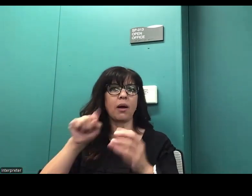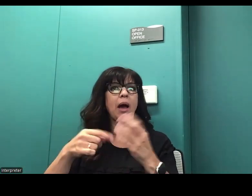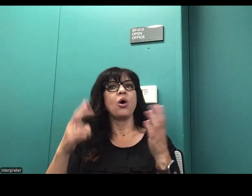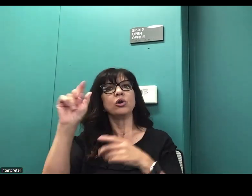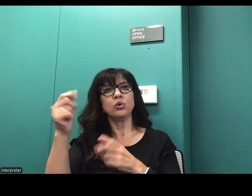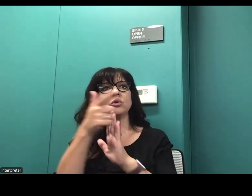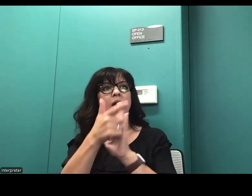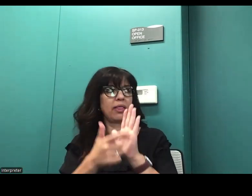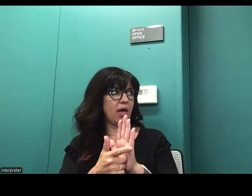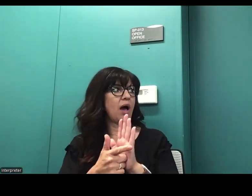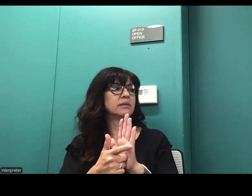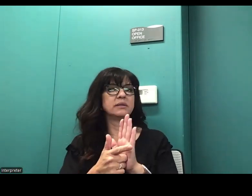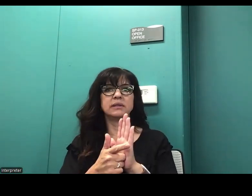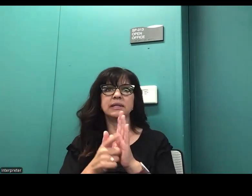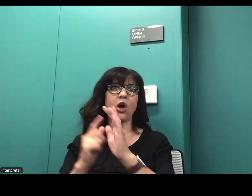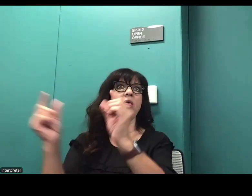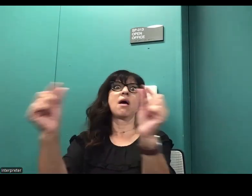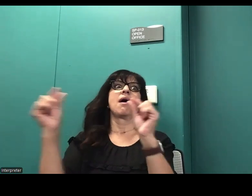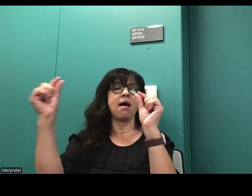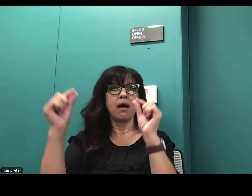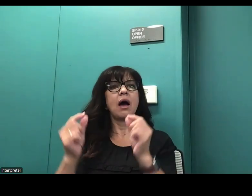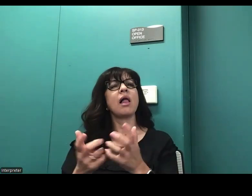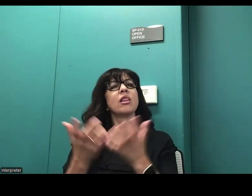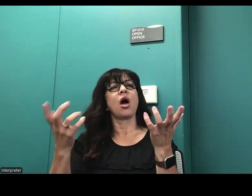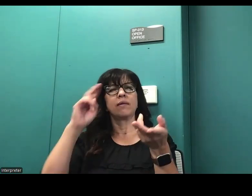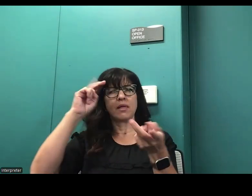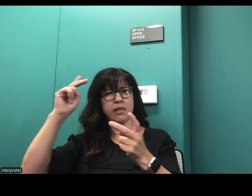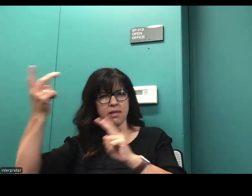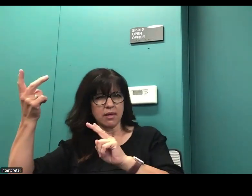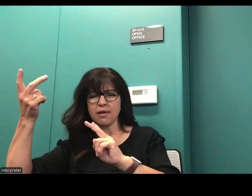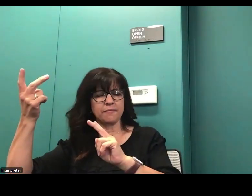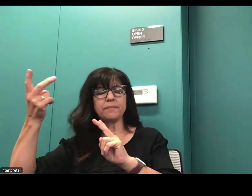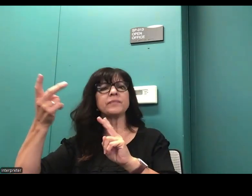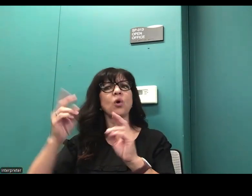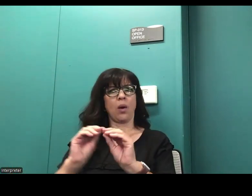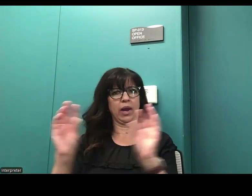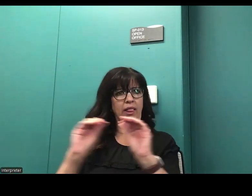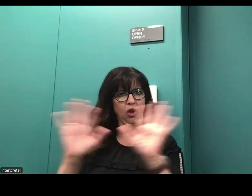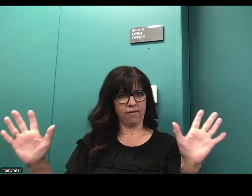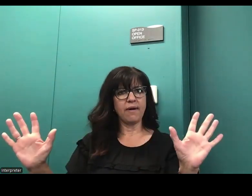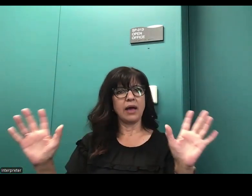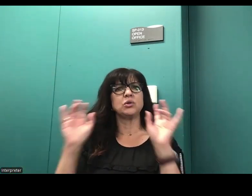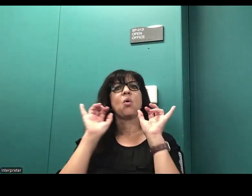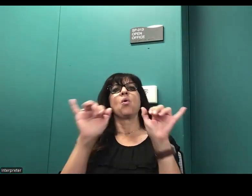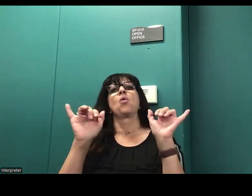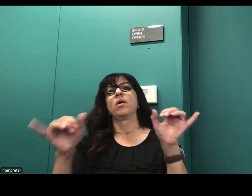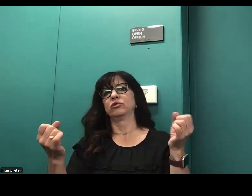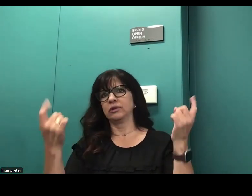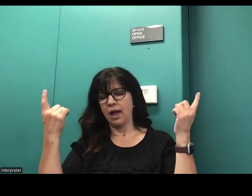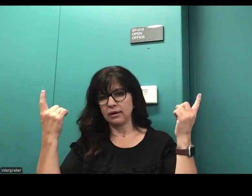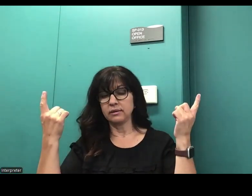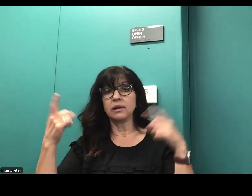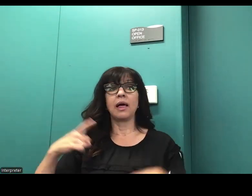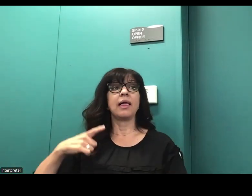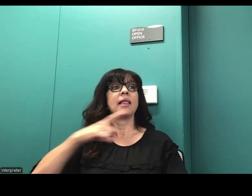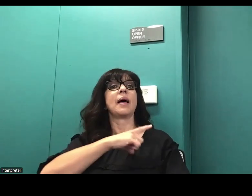that's all the buzz. And there are a lot of misunderstandings. So I want to clear some of that up. The